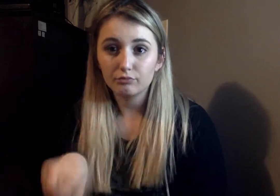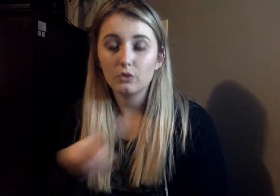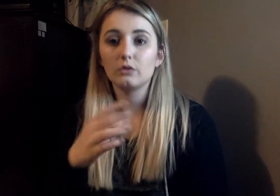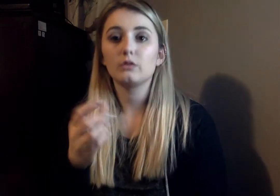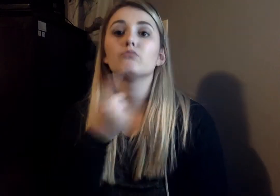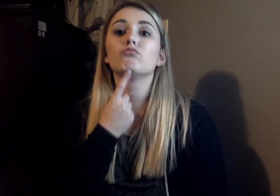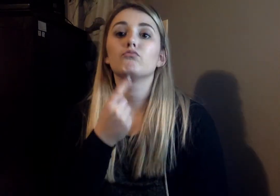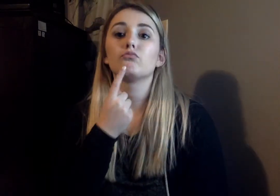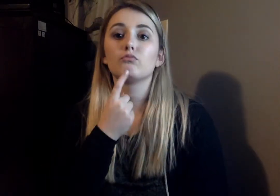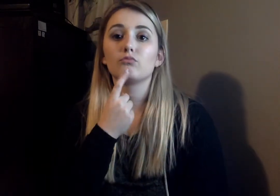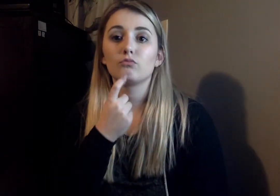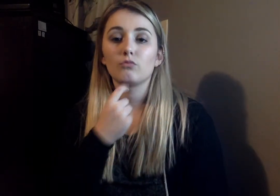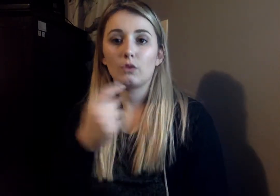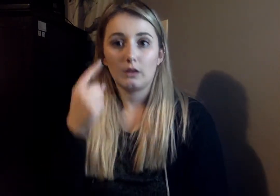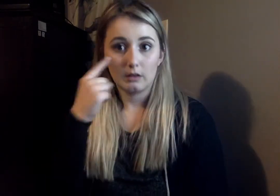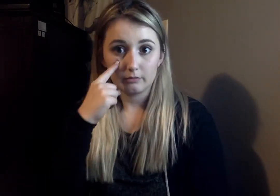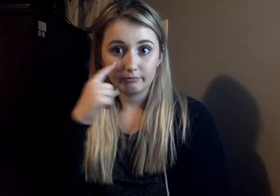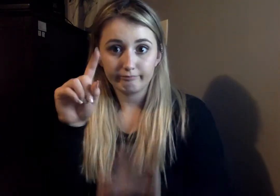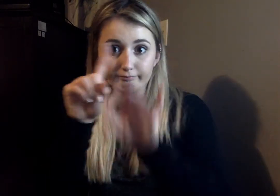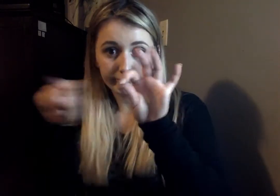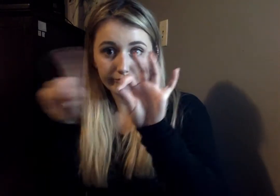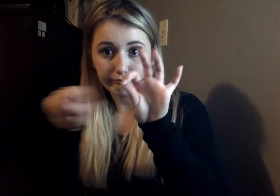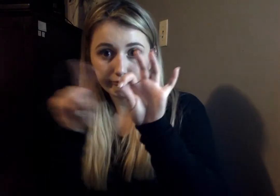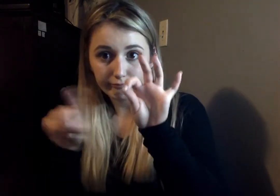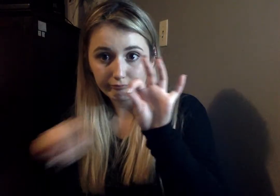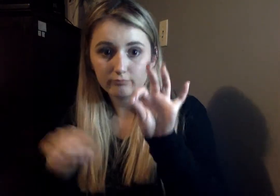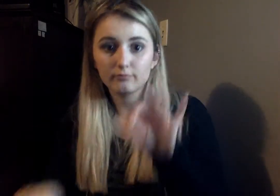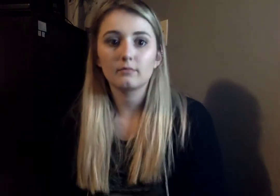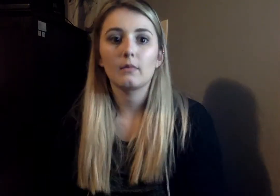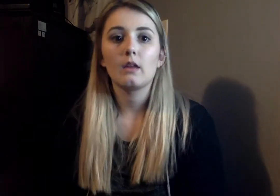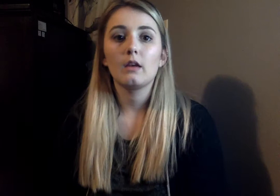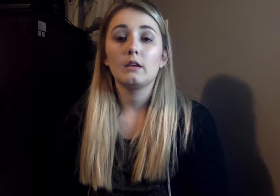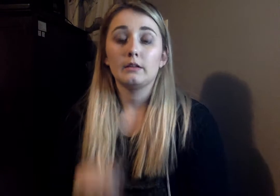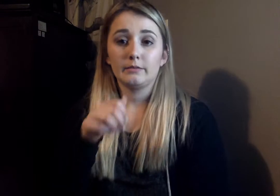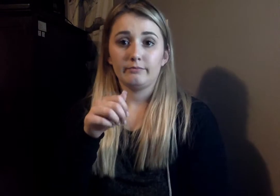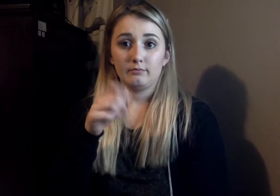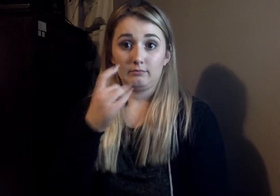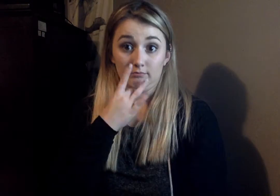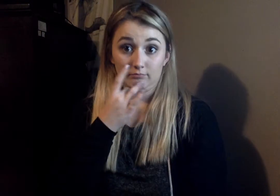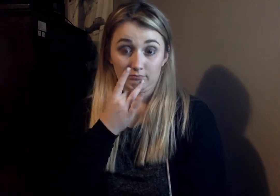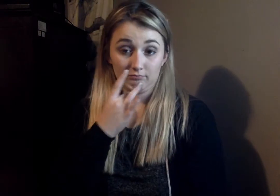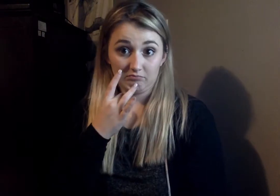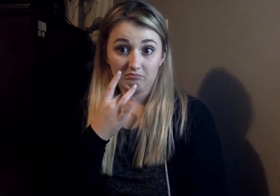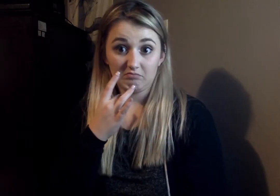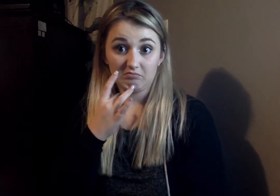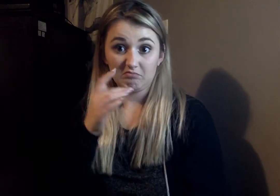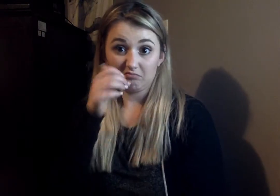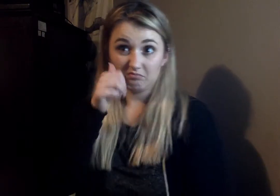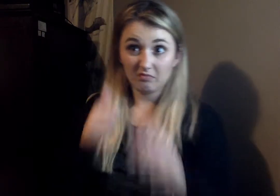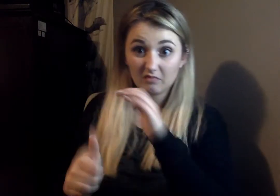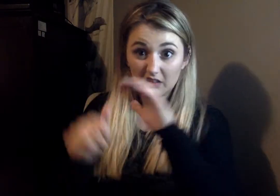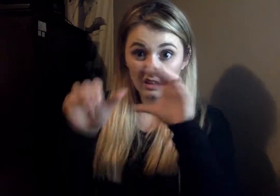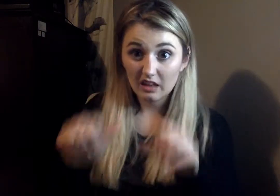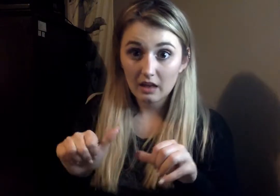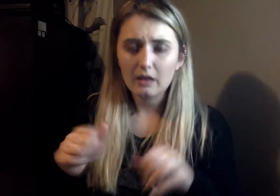your pulse. Under ideal viewing conditions, you might even see what looks like a dark tail following the dot. This is